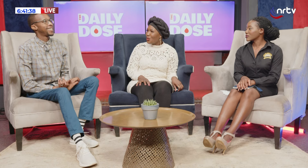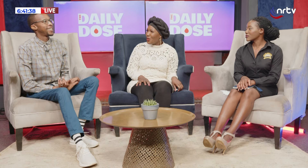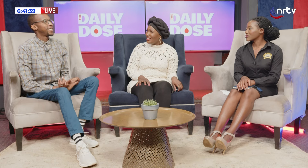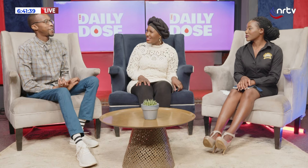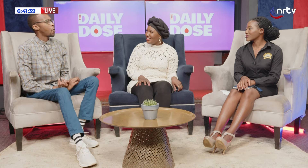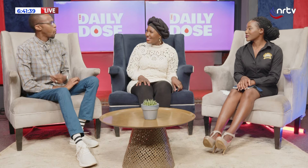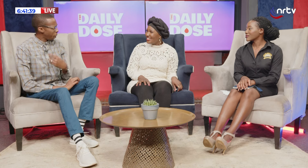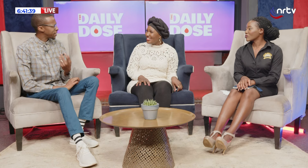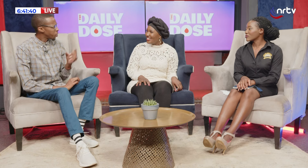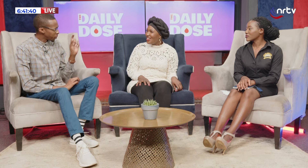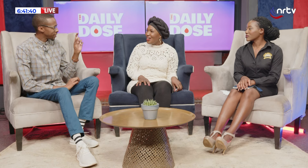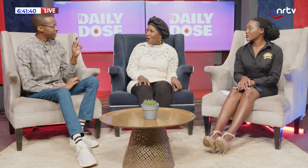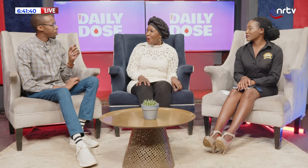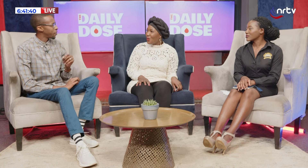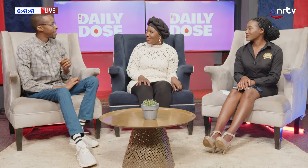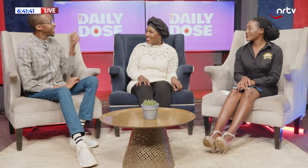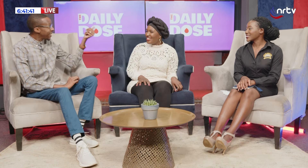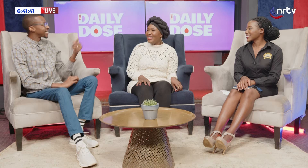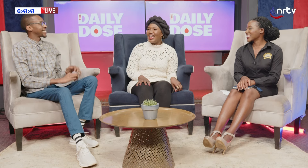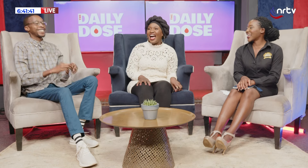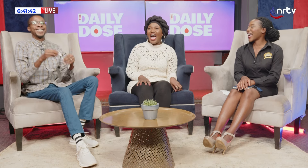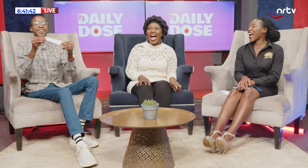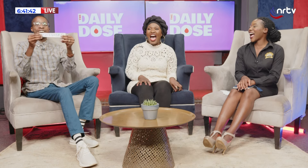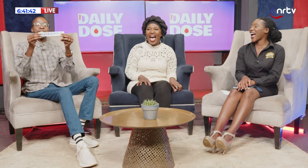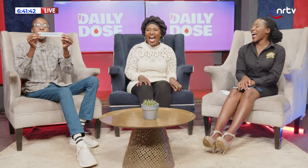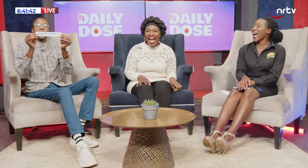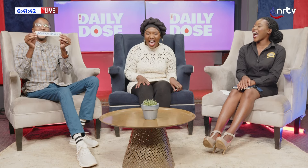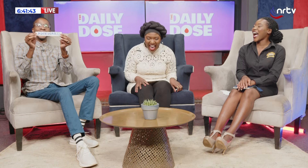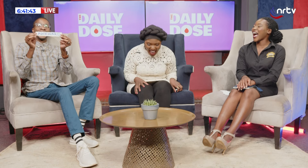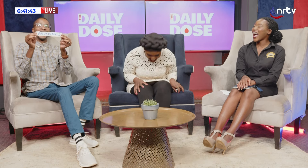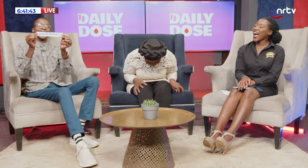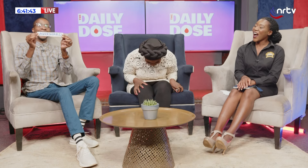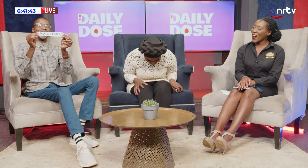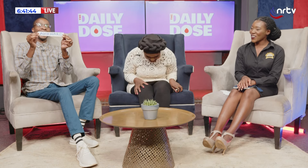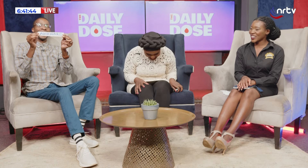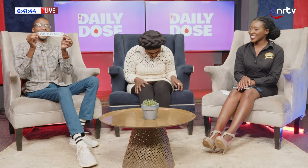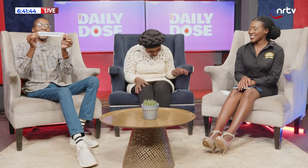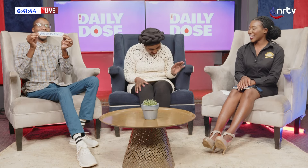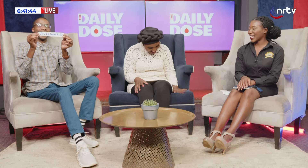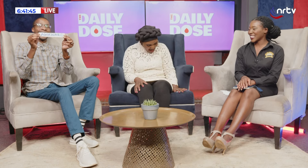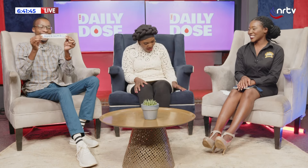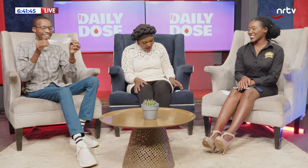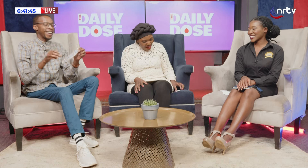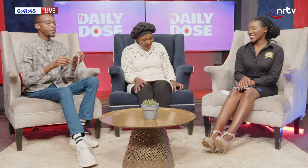Onward. Close. Awkward. Yes. Awkward. Awkward. Yes. I just realized